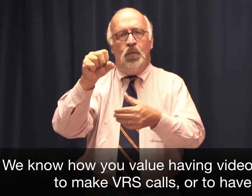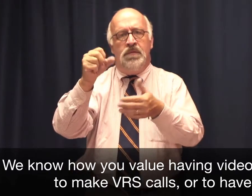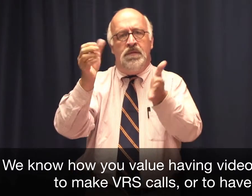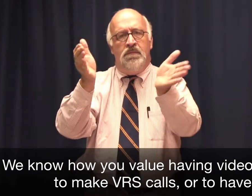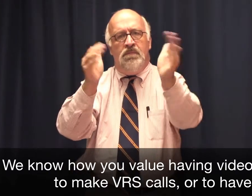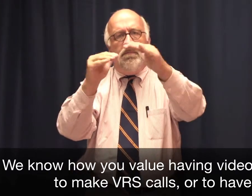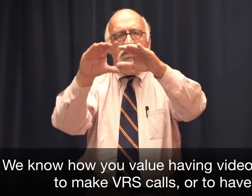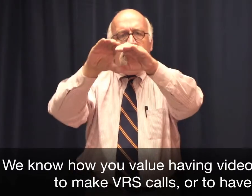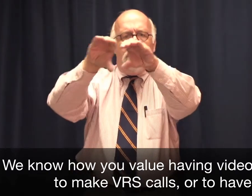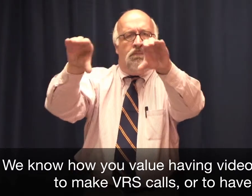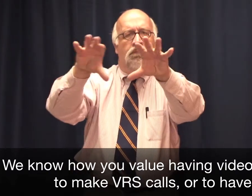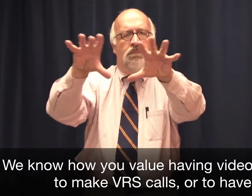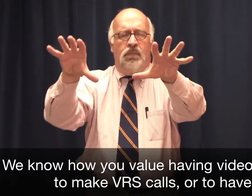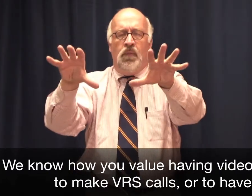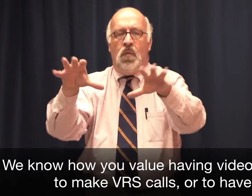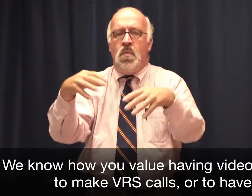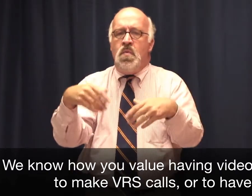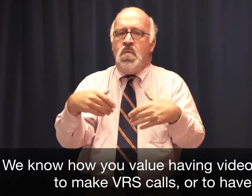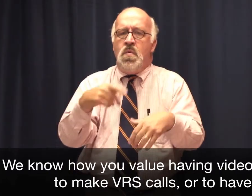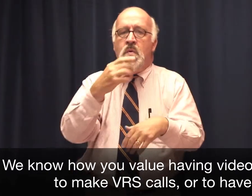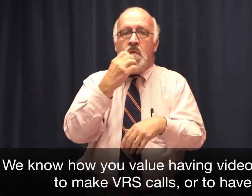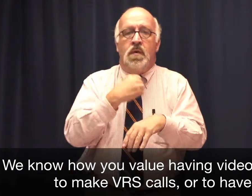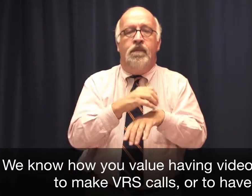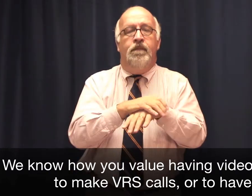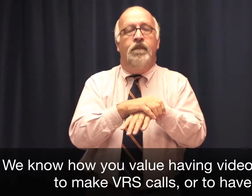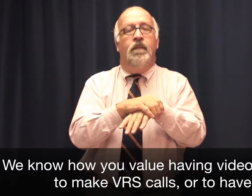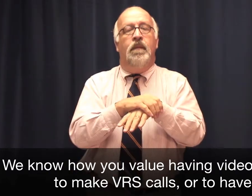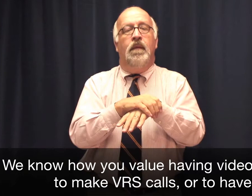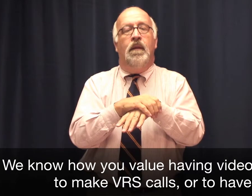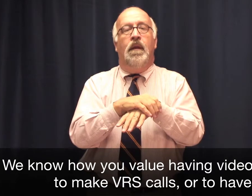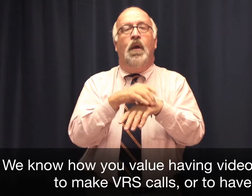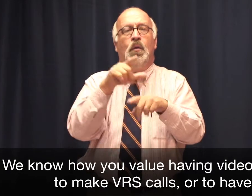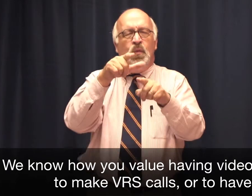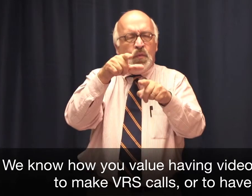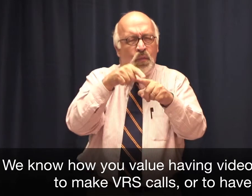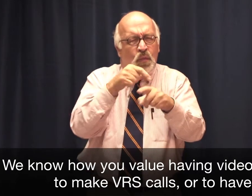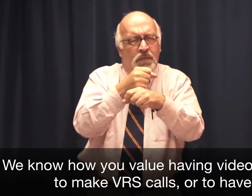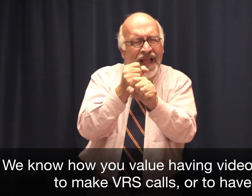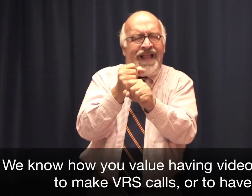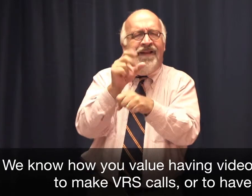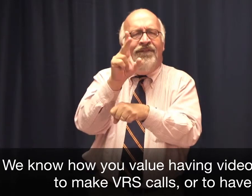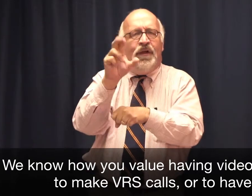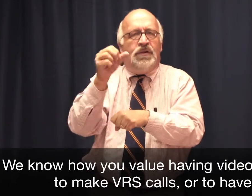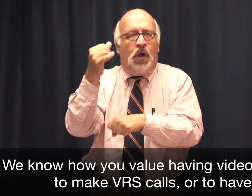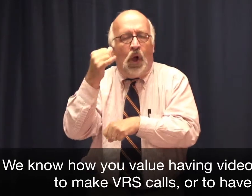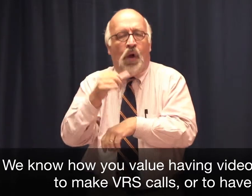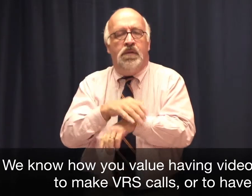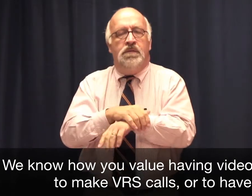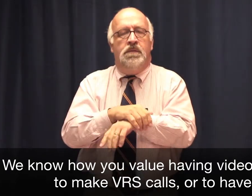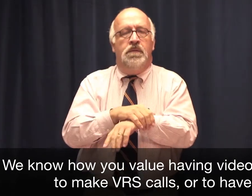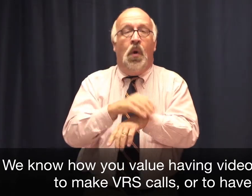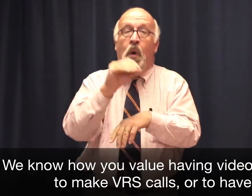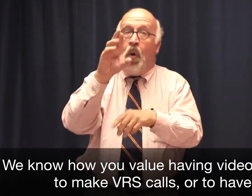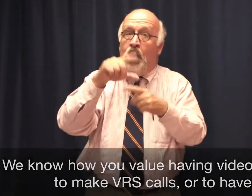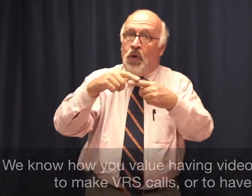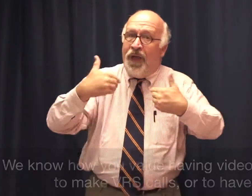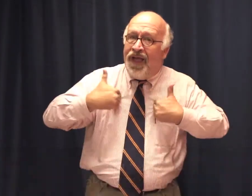to make VRS calls,